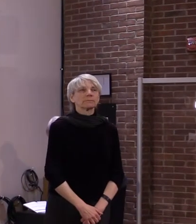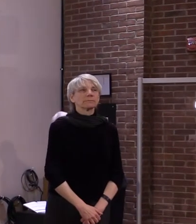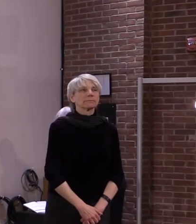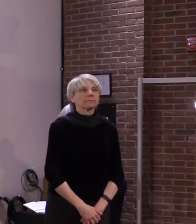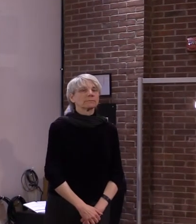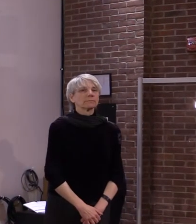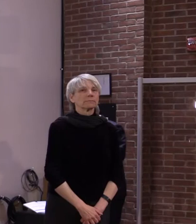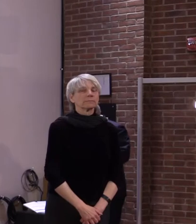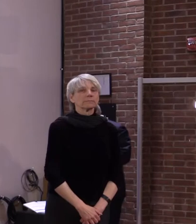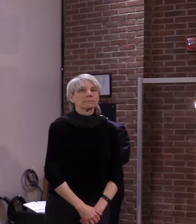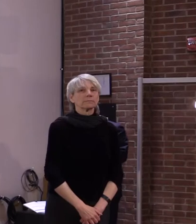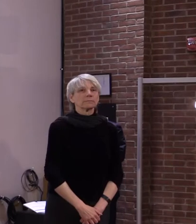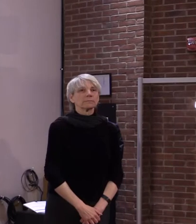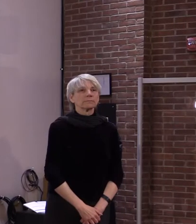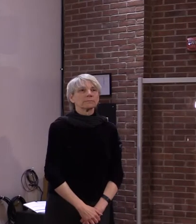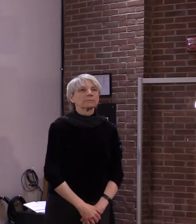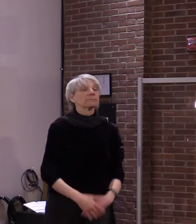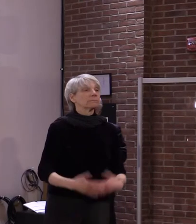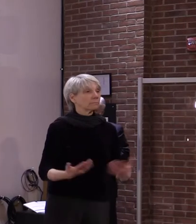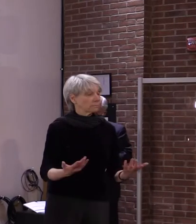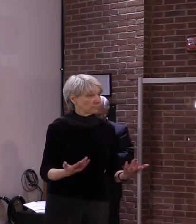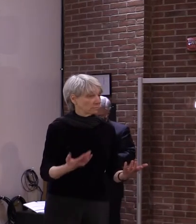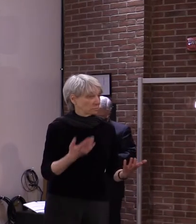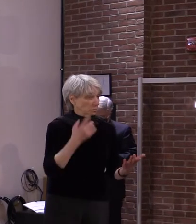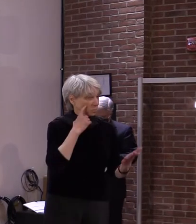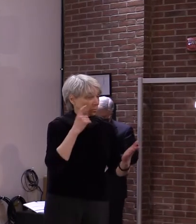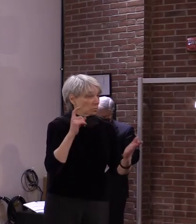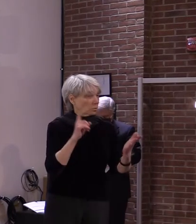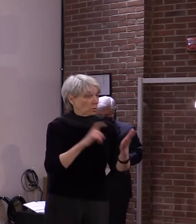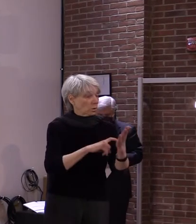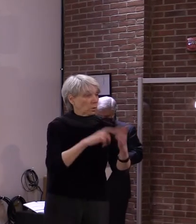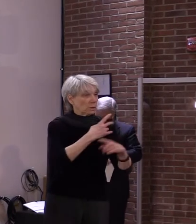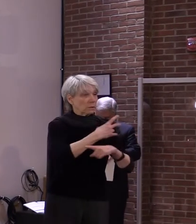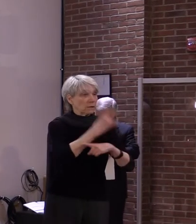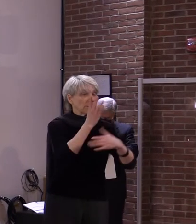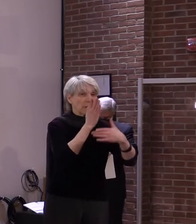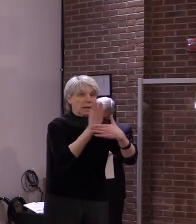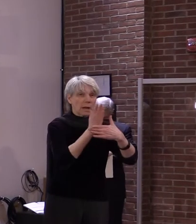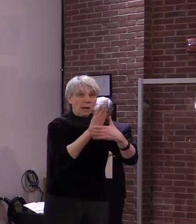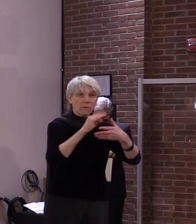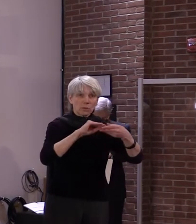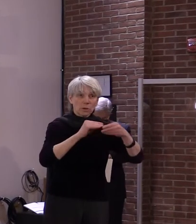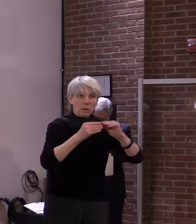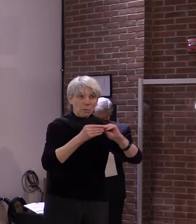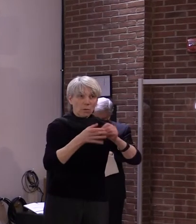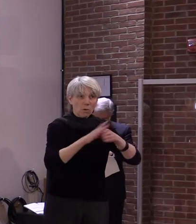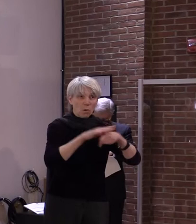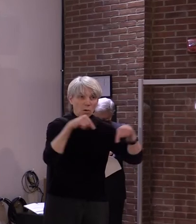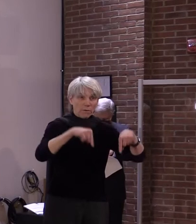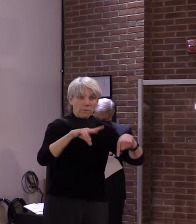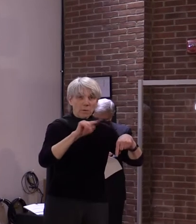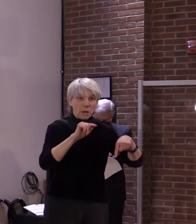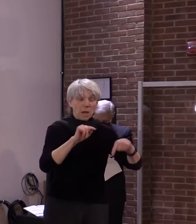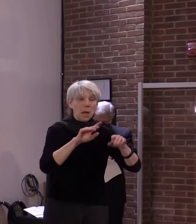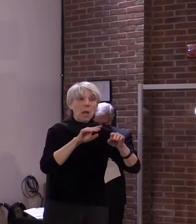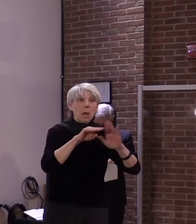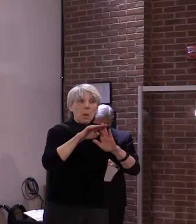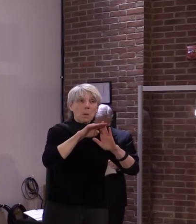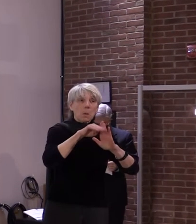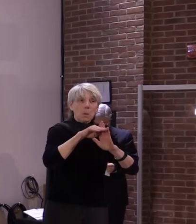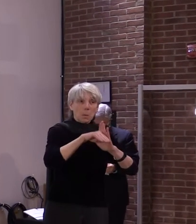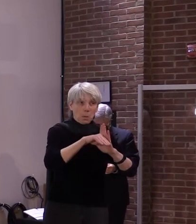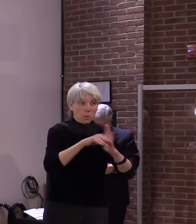as you may have noticed our seven-day case numbers continue to trend slightly downward at a lower level today we're reporting